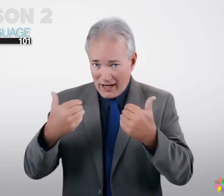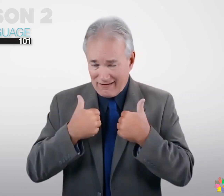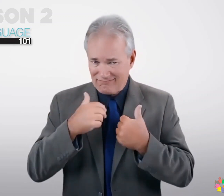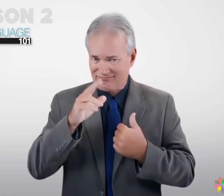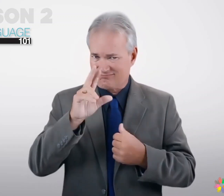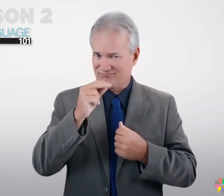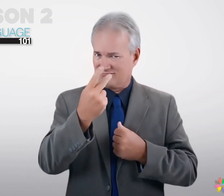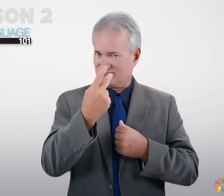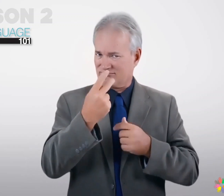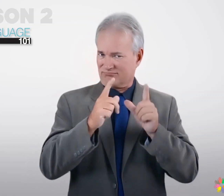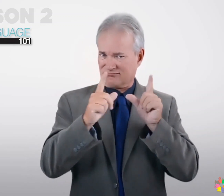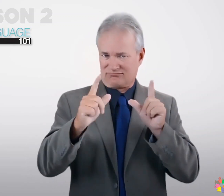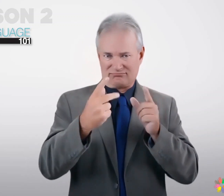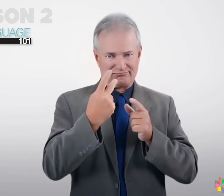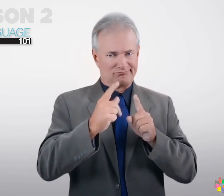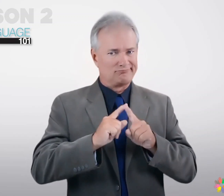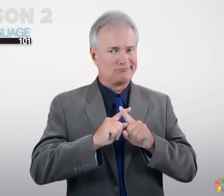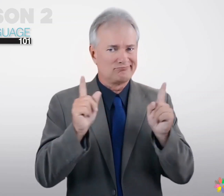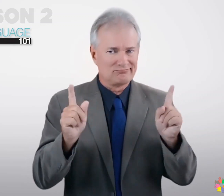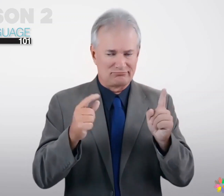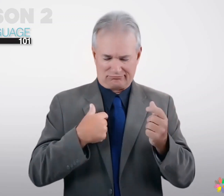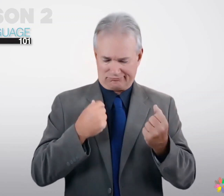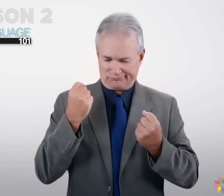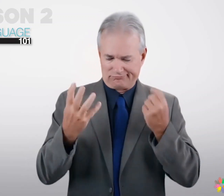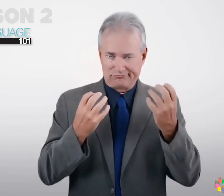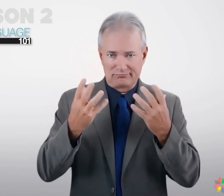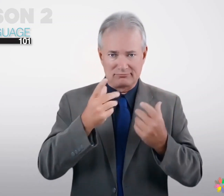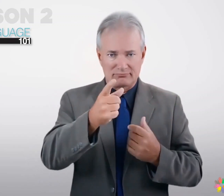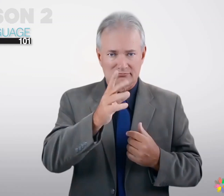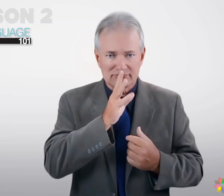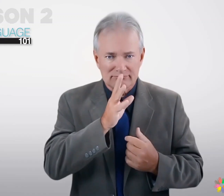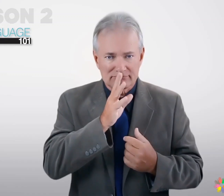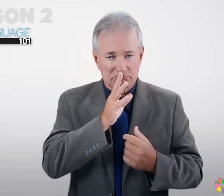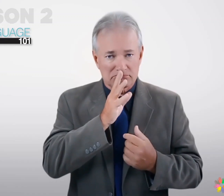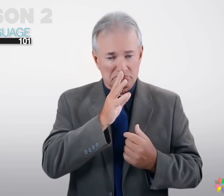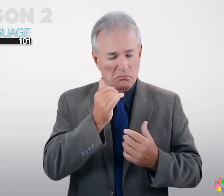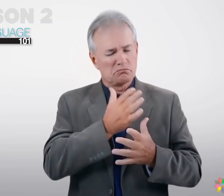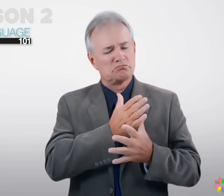Also, do we use the same word order? In fact, no, we don't.